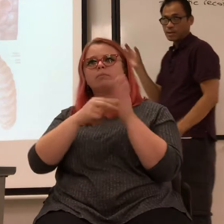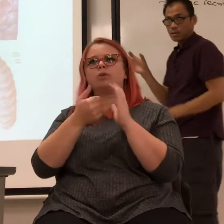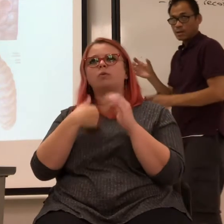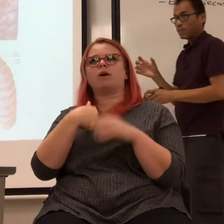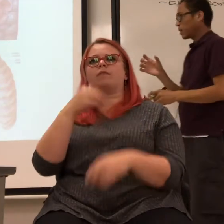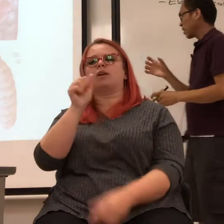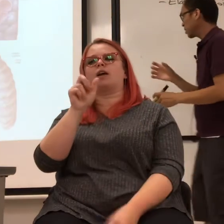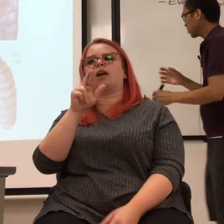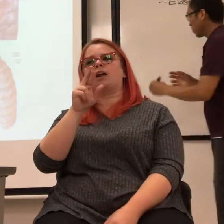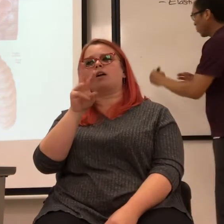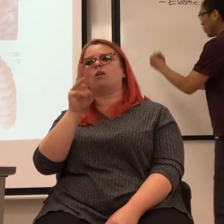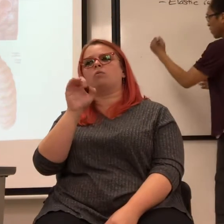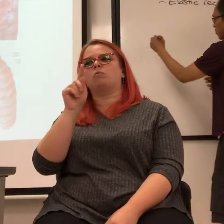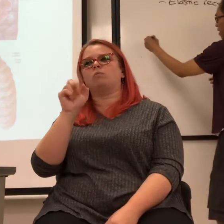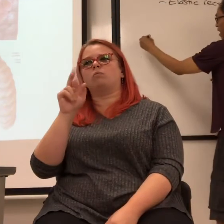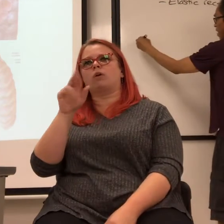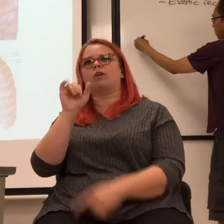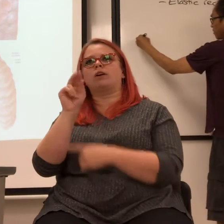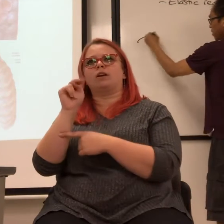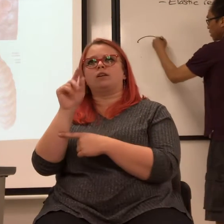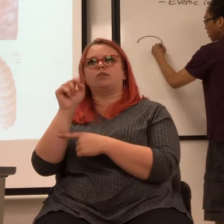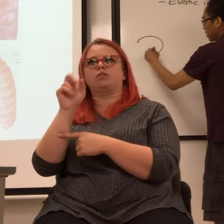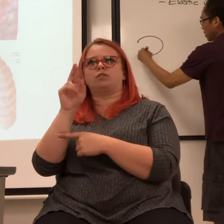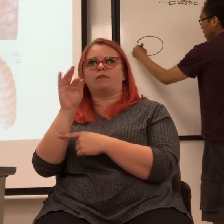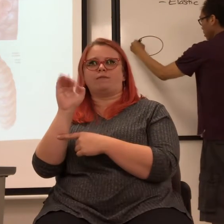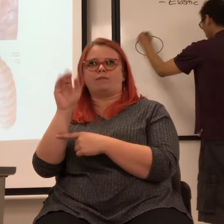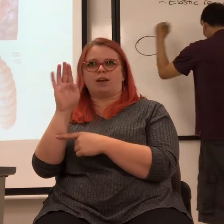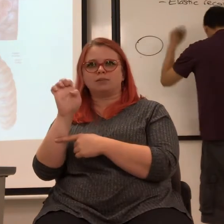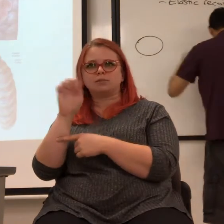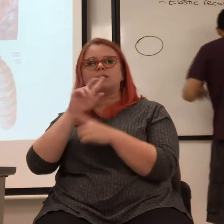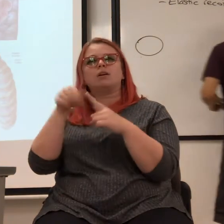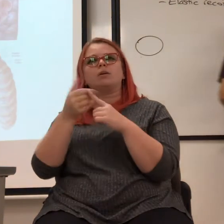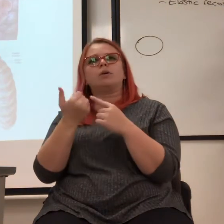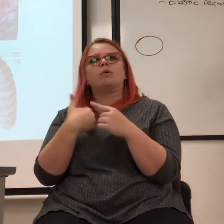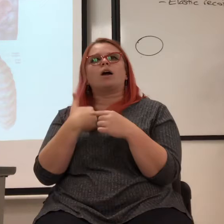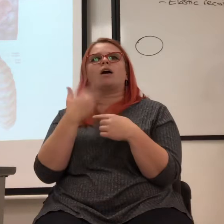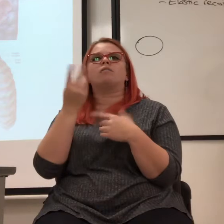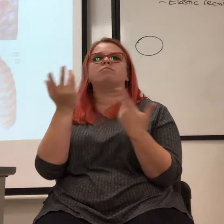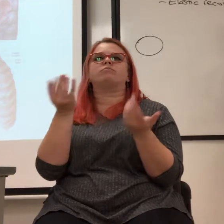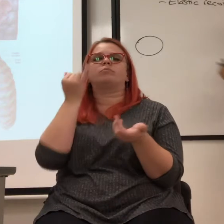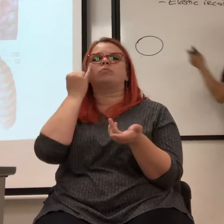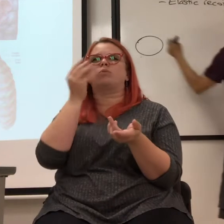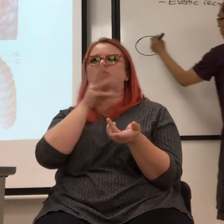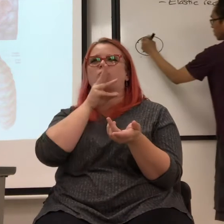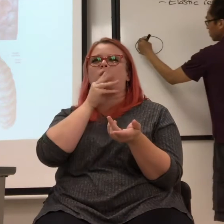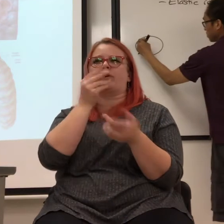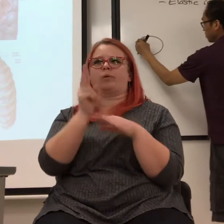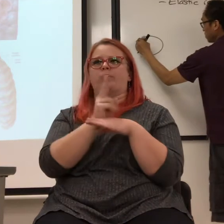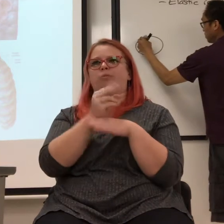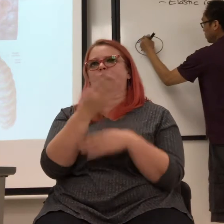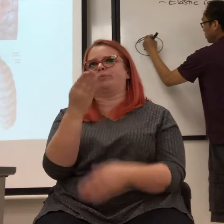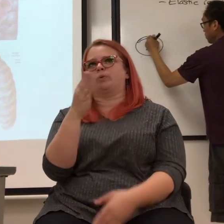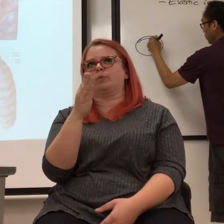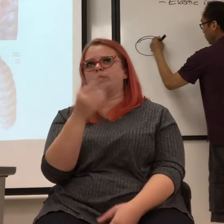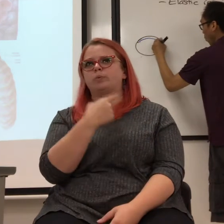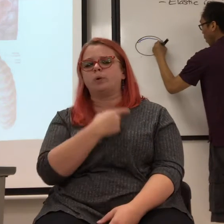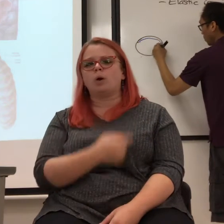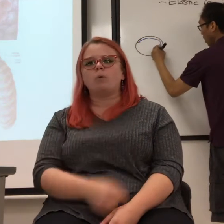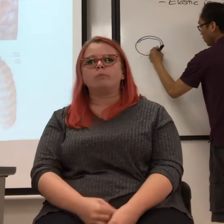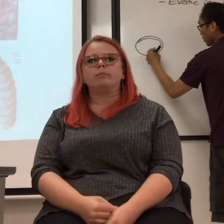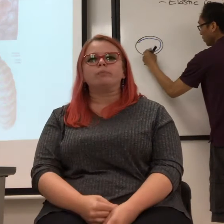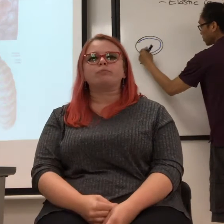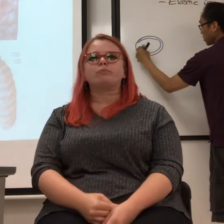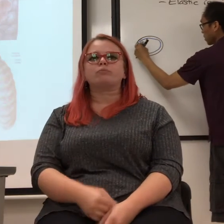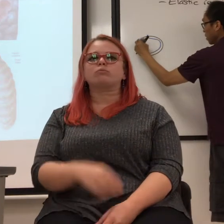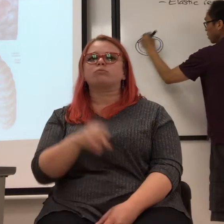interface, because whenever you have, say, water in blue, the